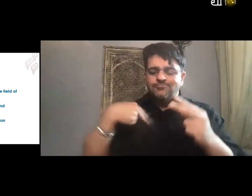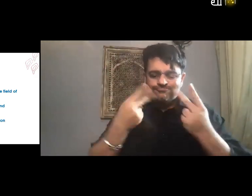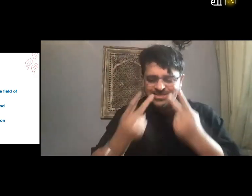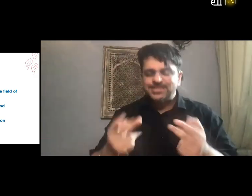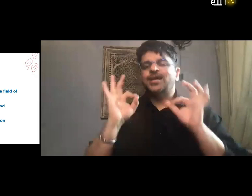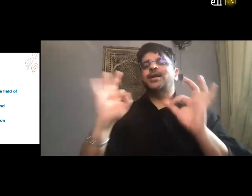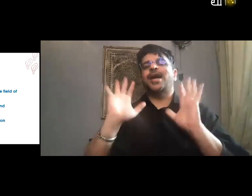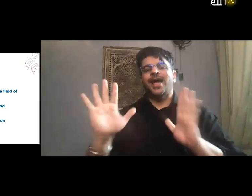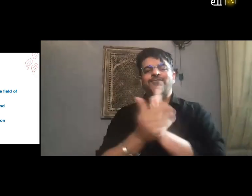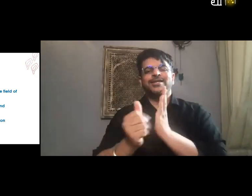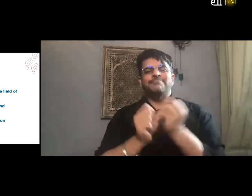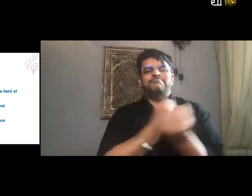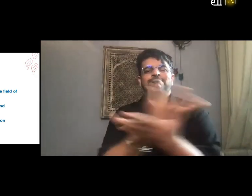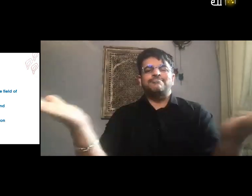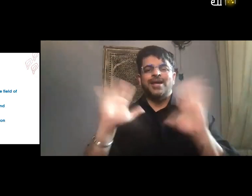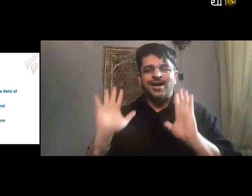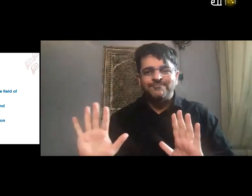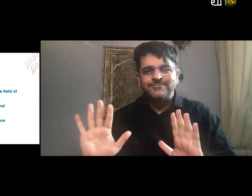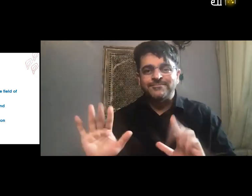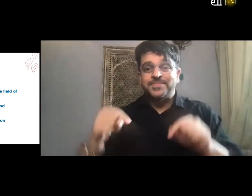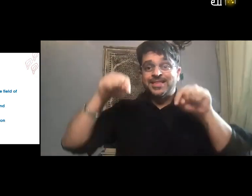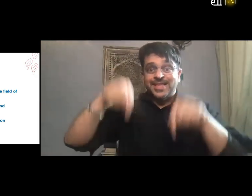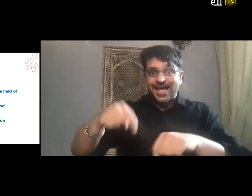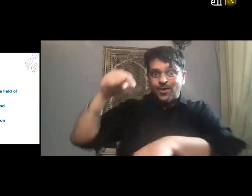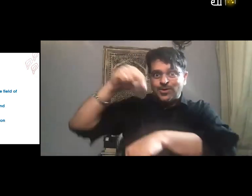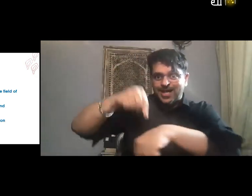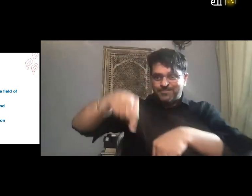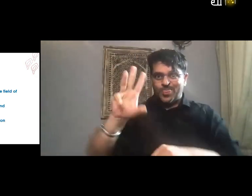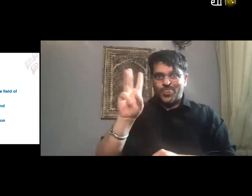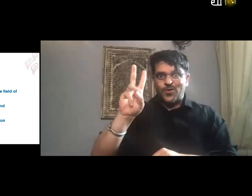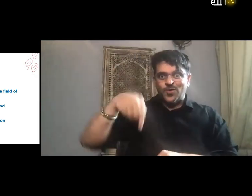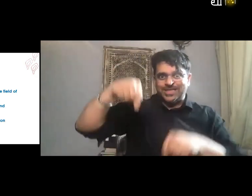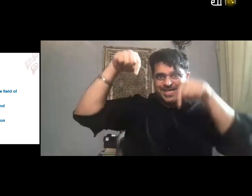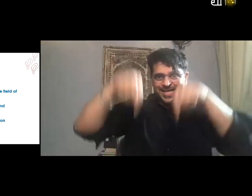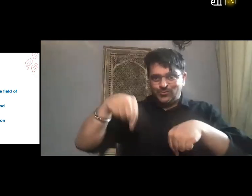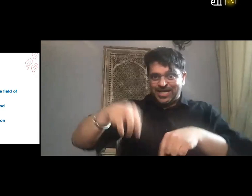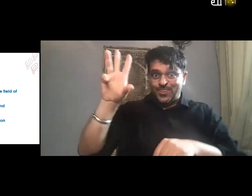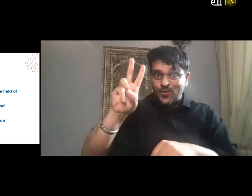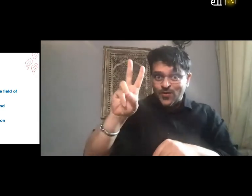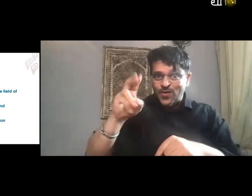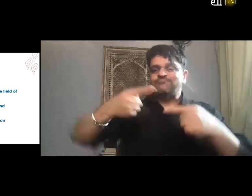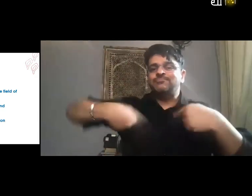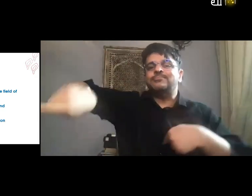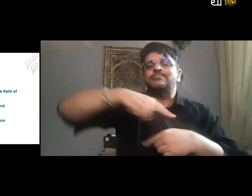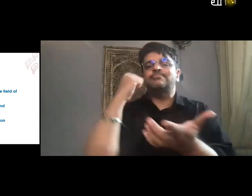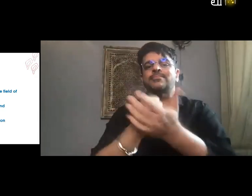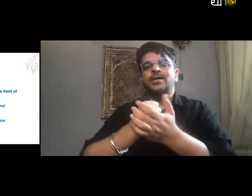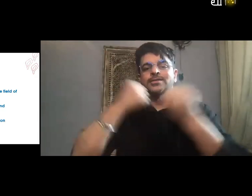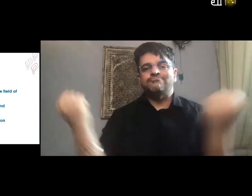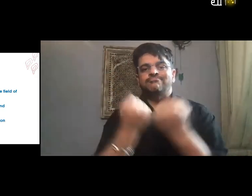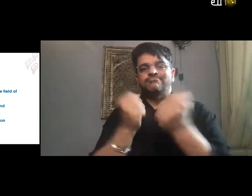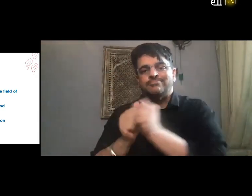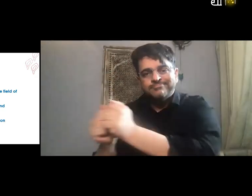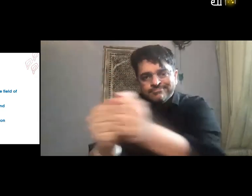centers are working in, and that has been helping us analyze different skills that people have. So now the third workshop